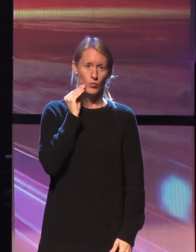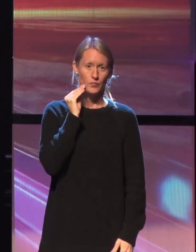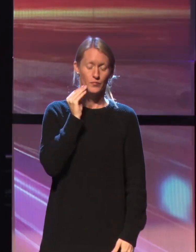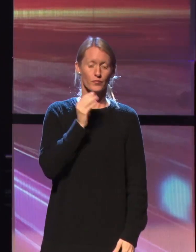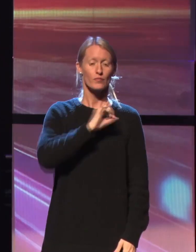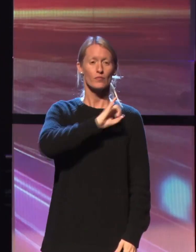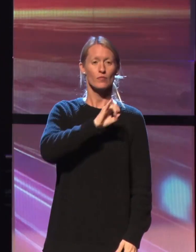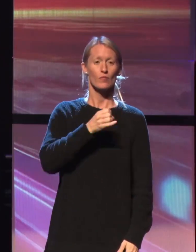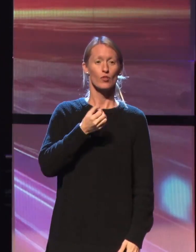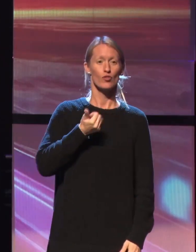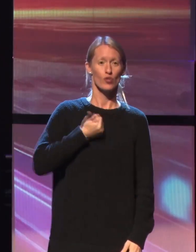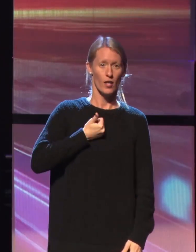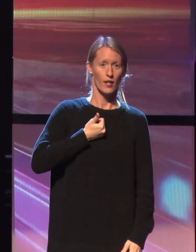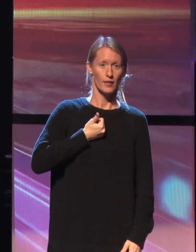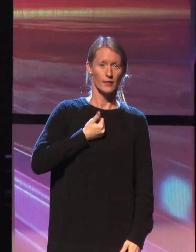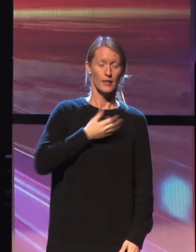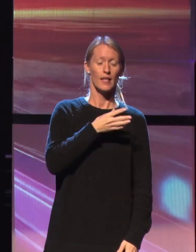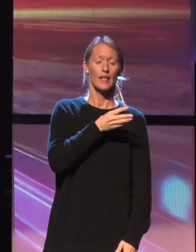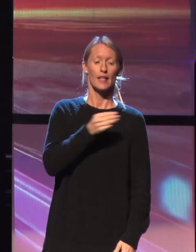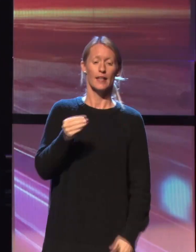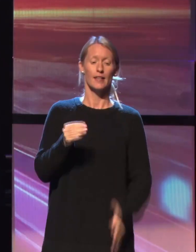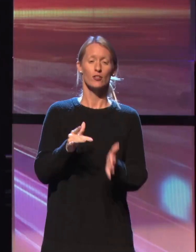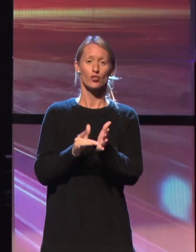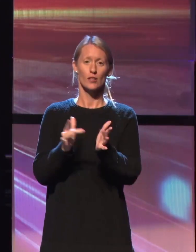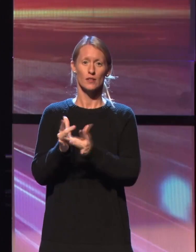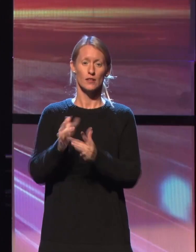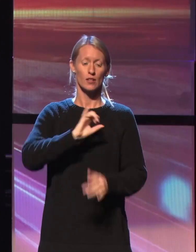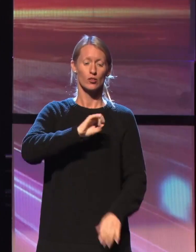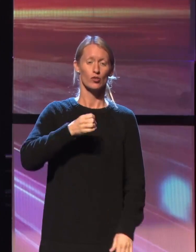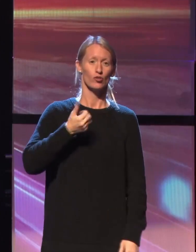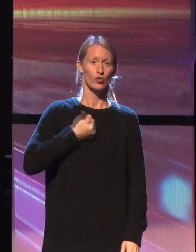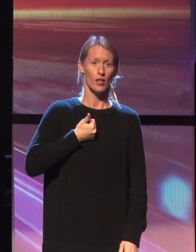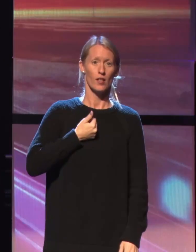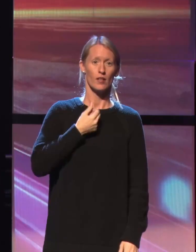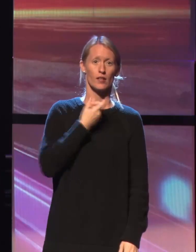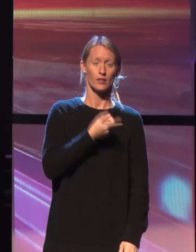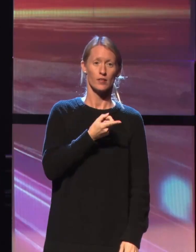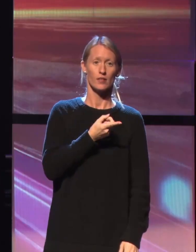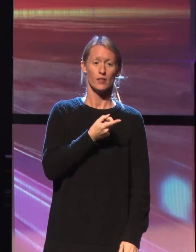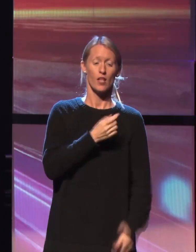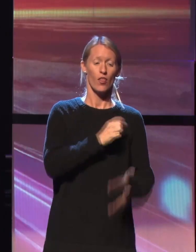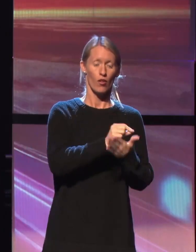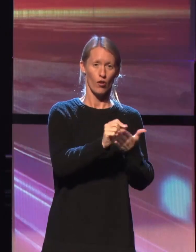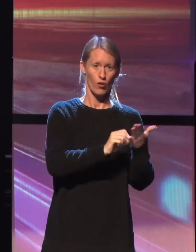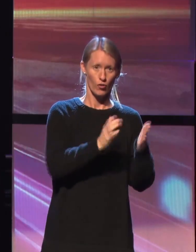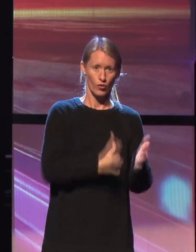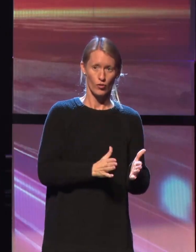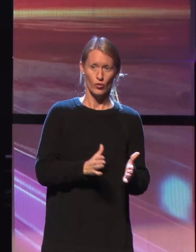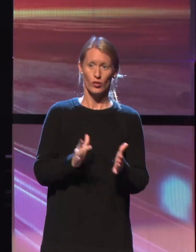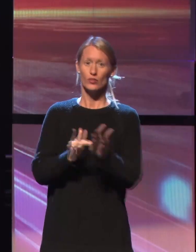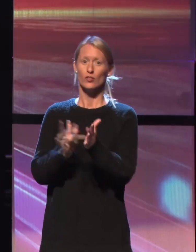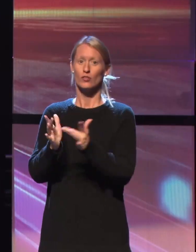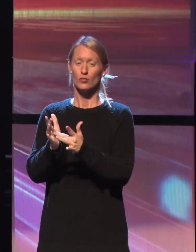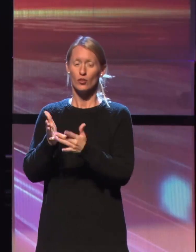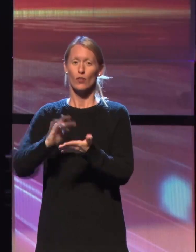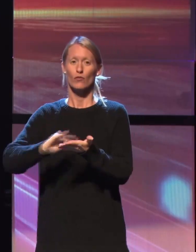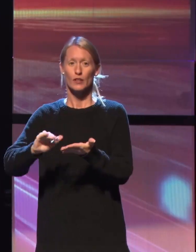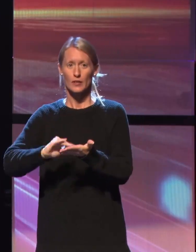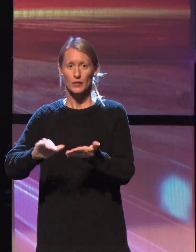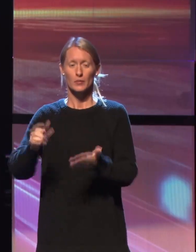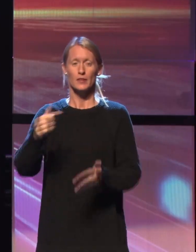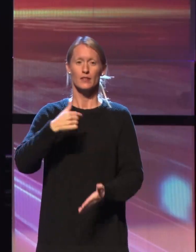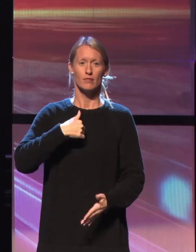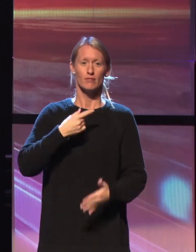and Jesus, okay? John, the author of the apocalypse, and Jesus, you know, Father, forgive them, for they know not what they